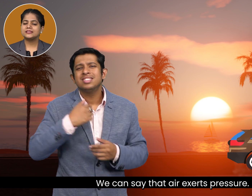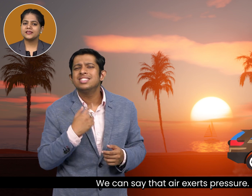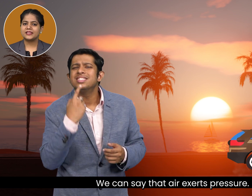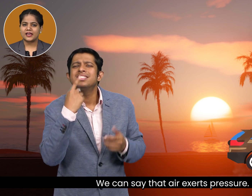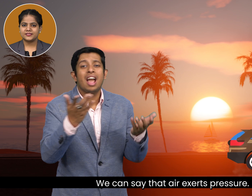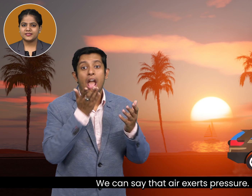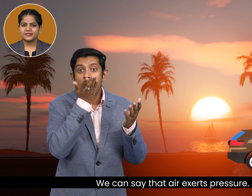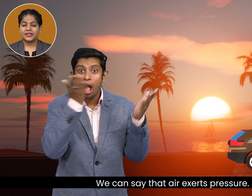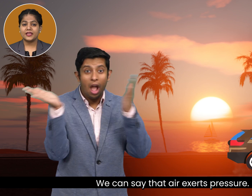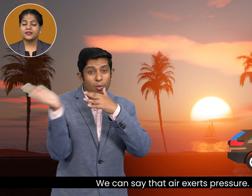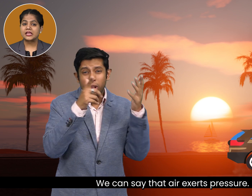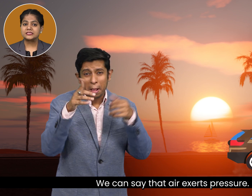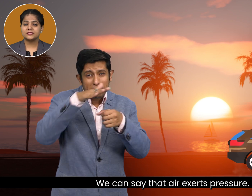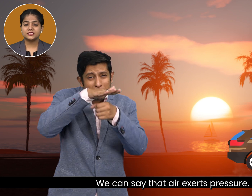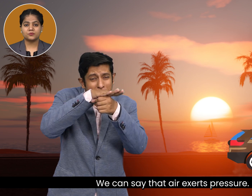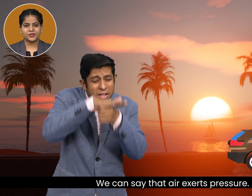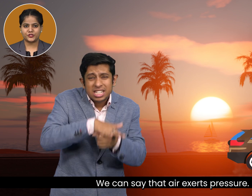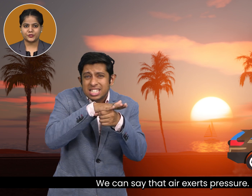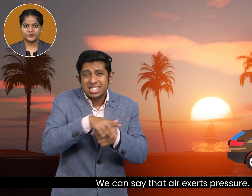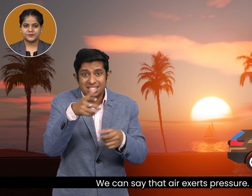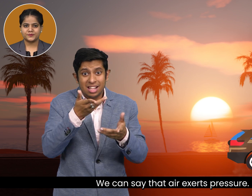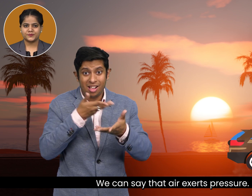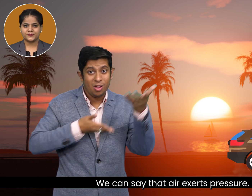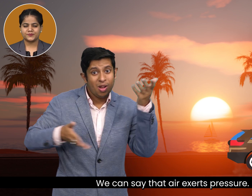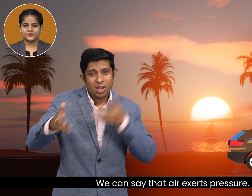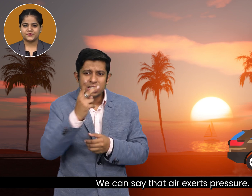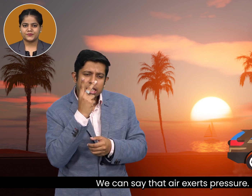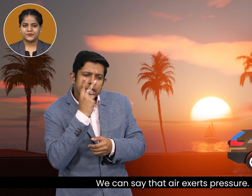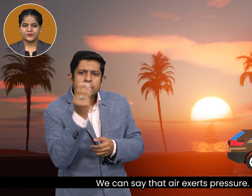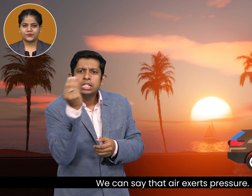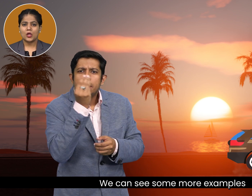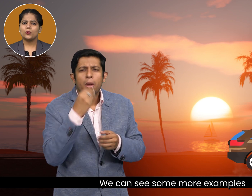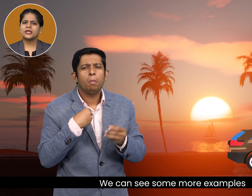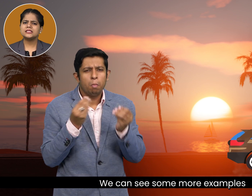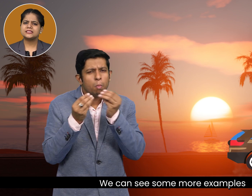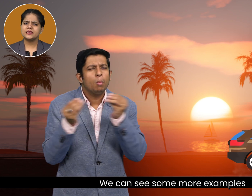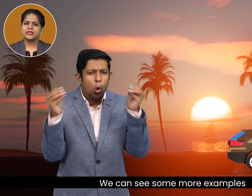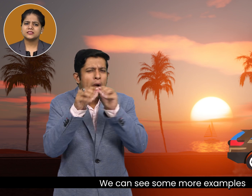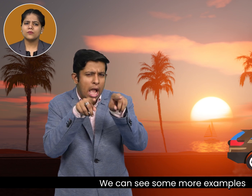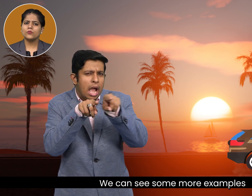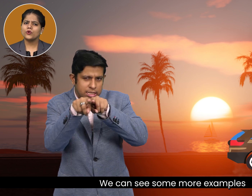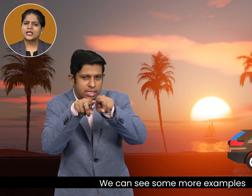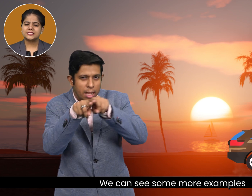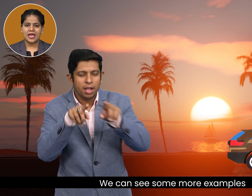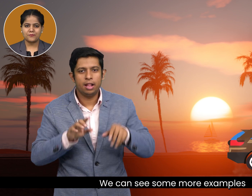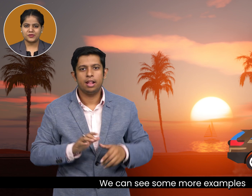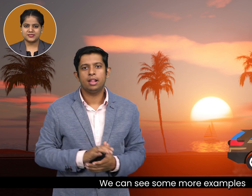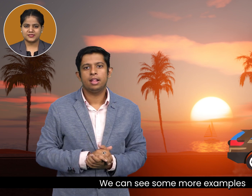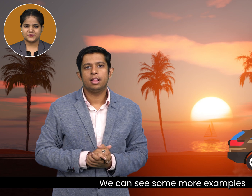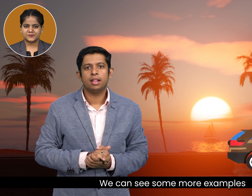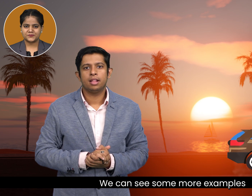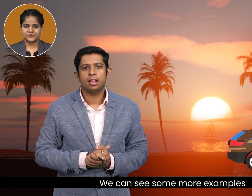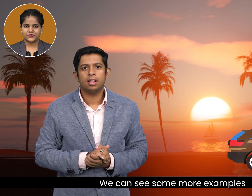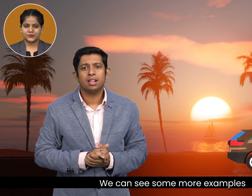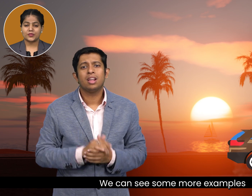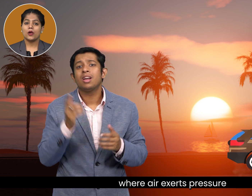We can say that air exerts pressure. We can see some more